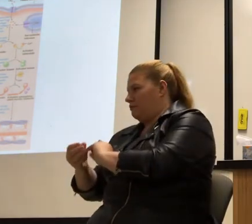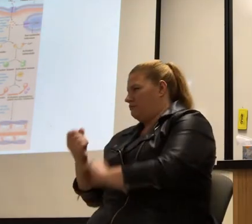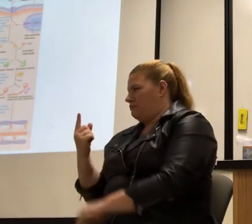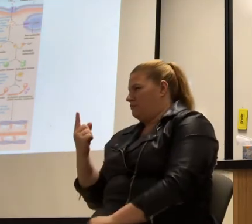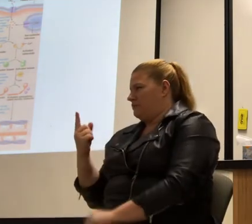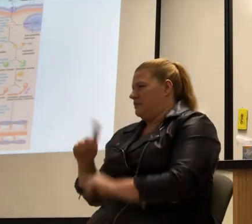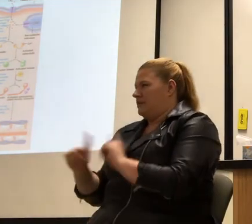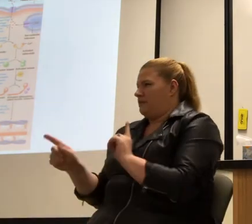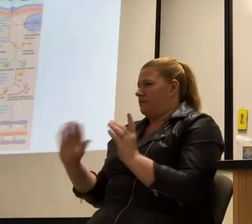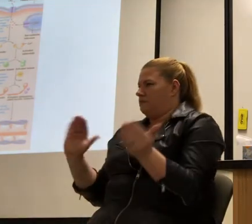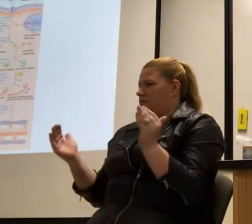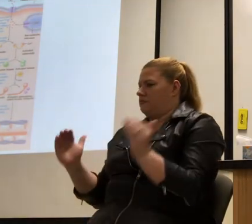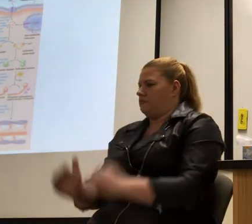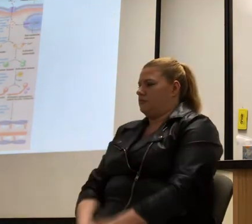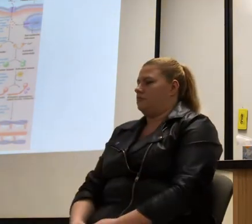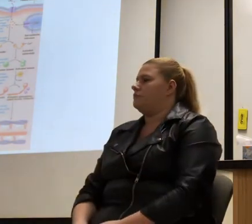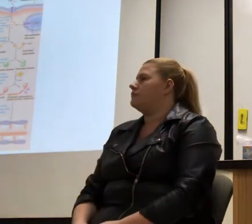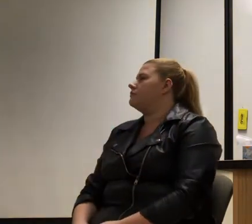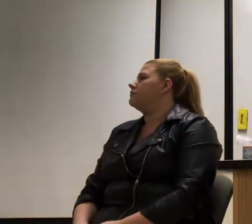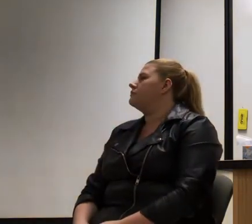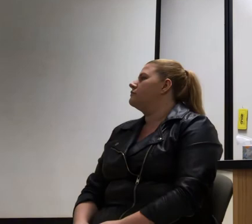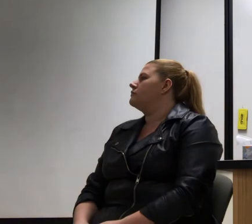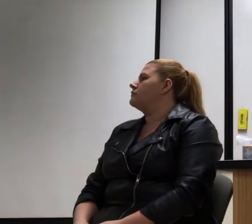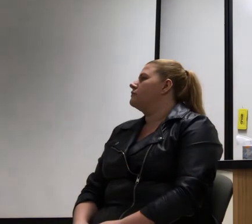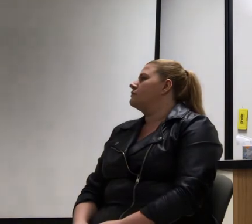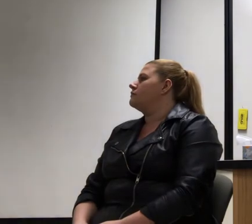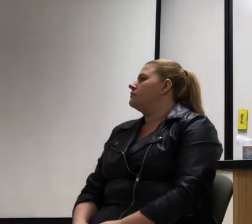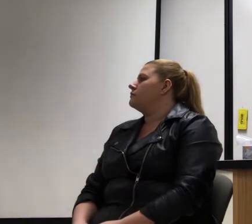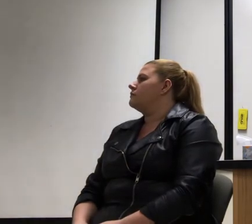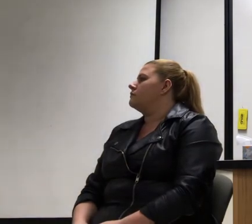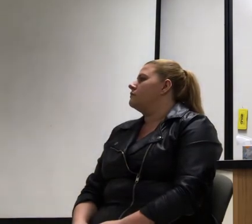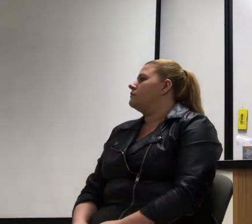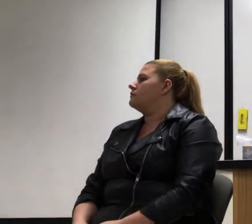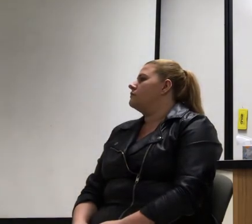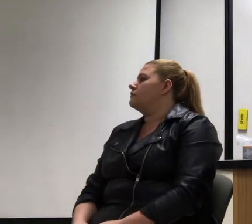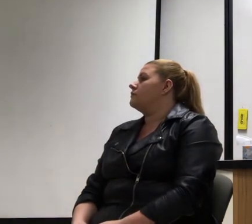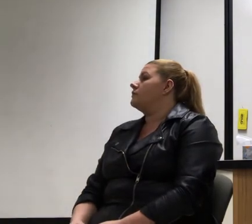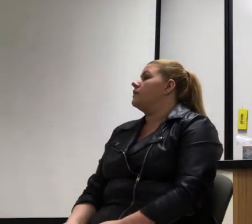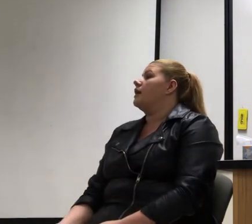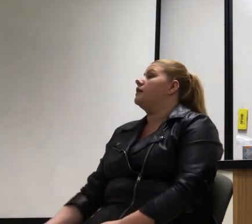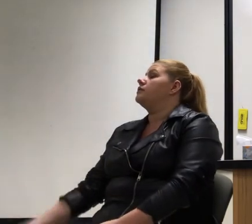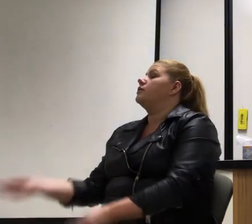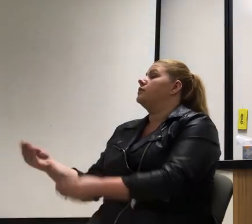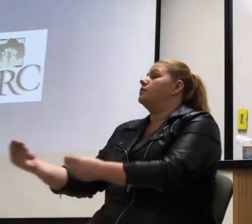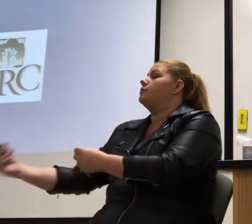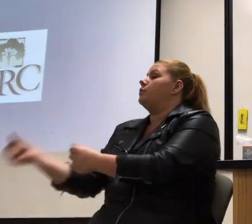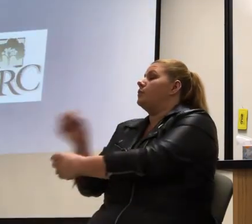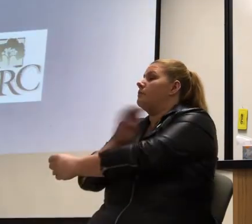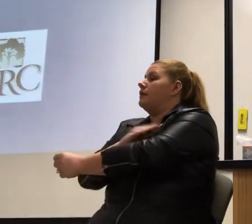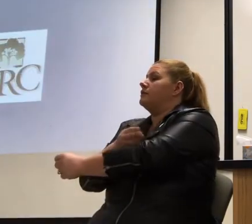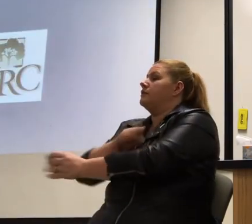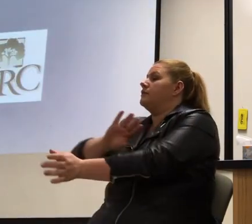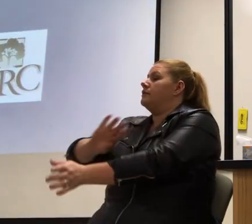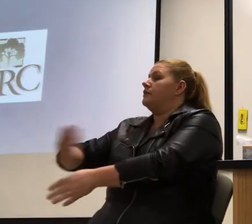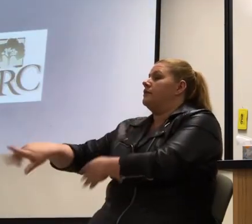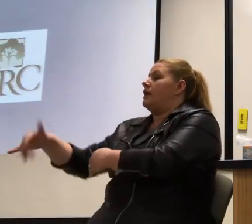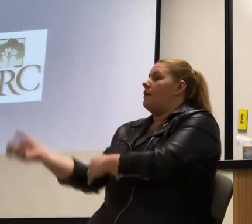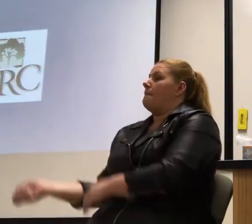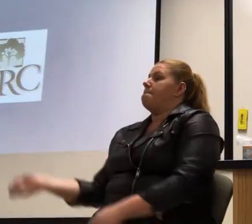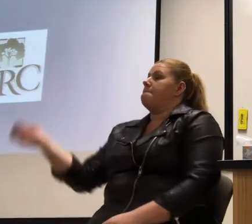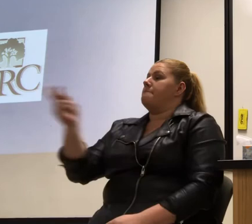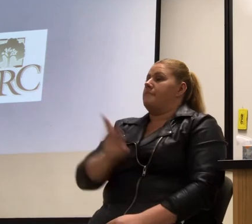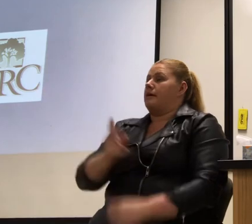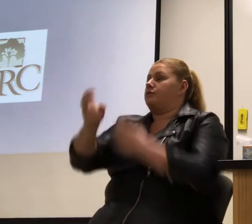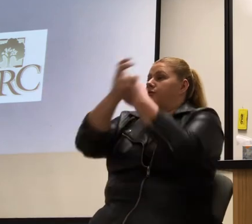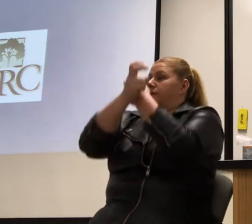it contracts. All right, so that's what you have to know for smooth muscle. Let's shift gears back to skeletal muscle. I'm done with